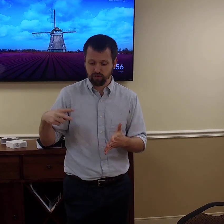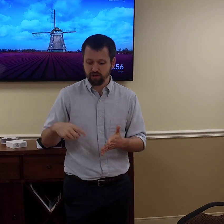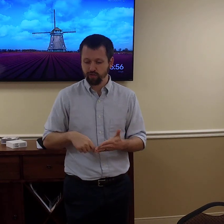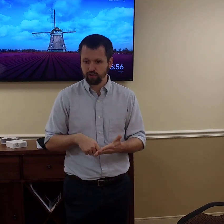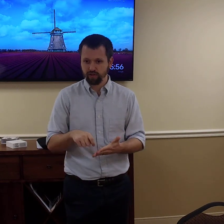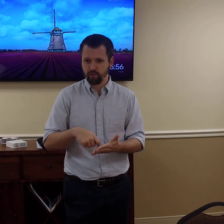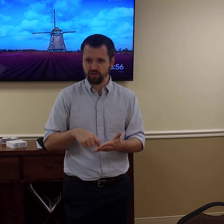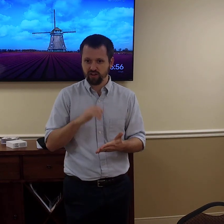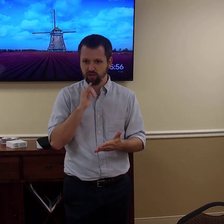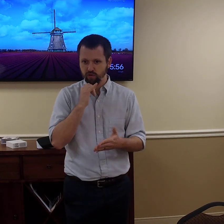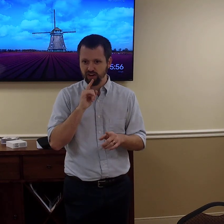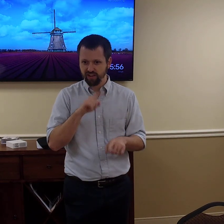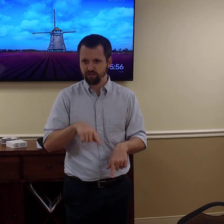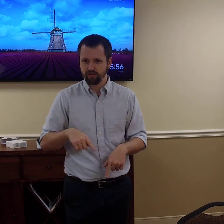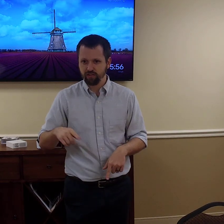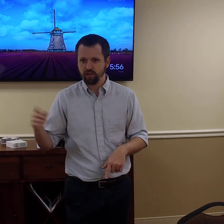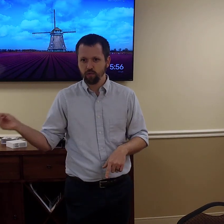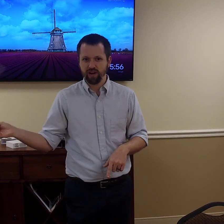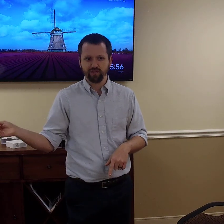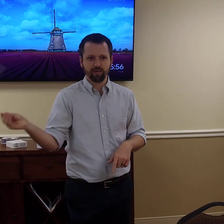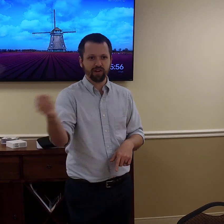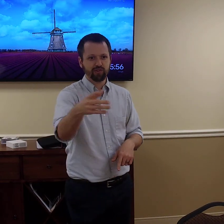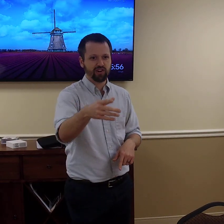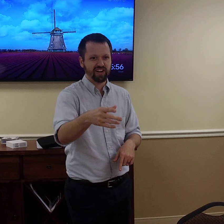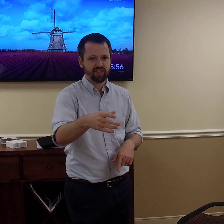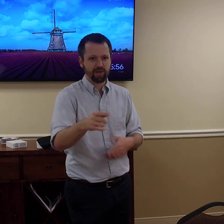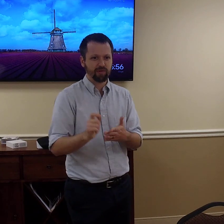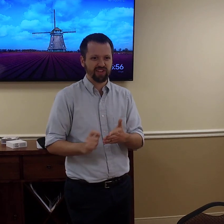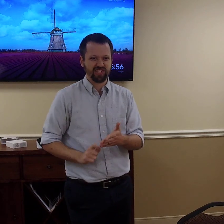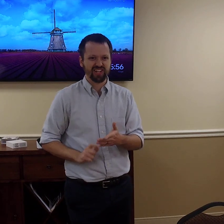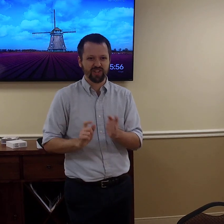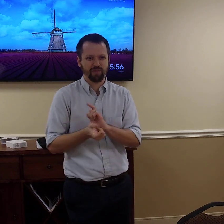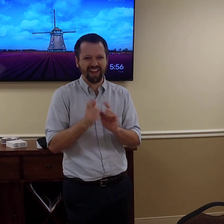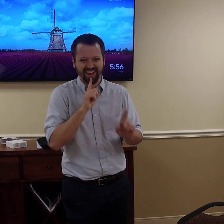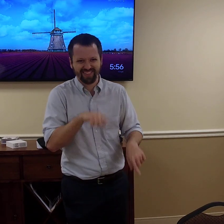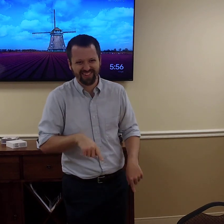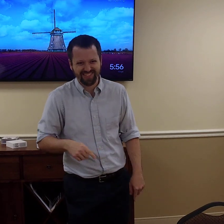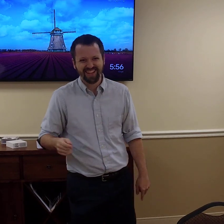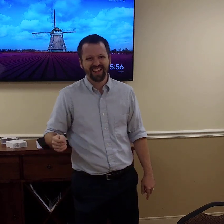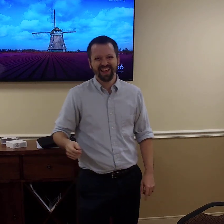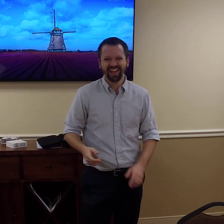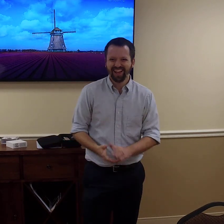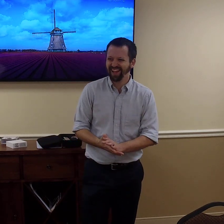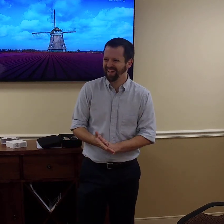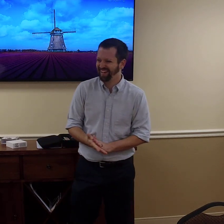looking over, so I wrote down all the wrong answers, waited for him to go turn in his paper, then changed all my answers.